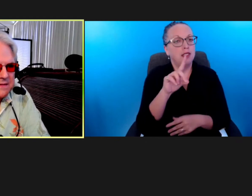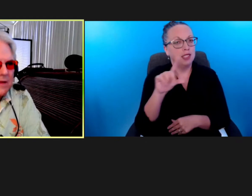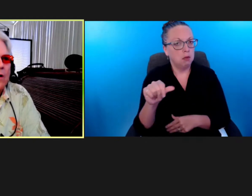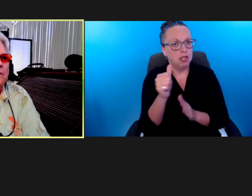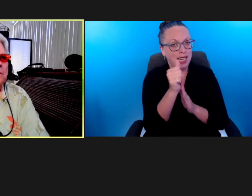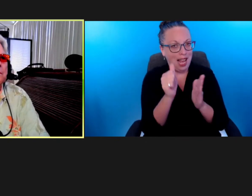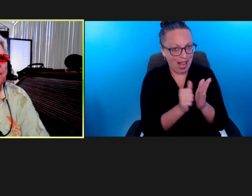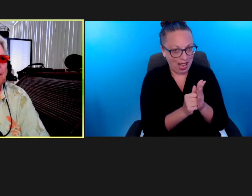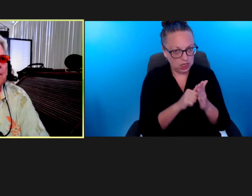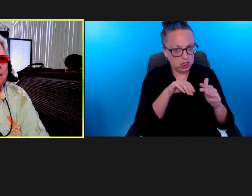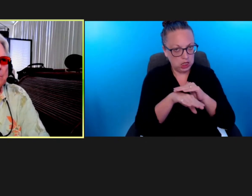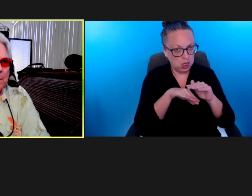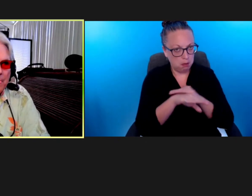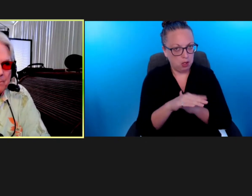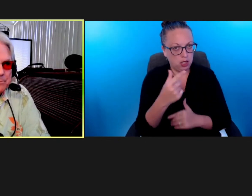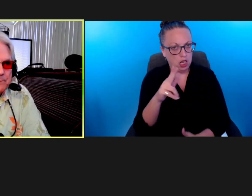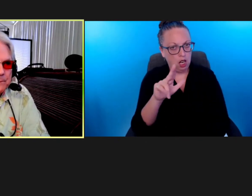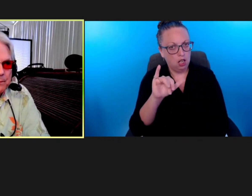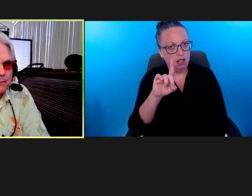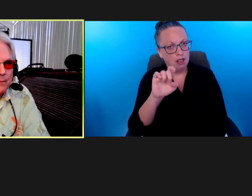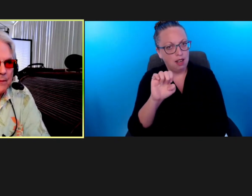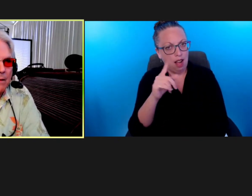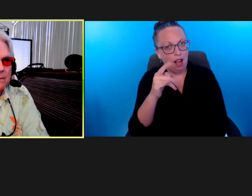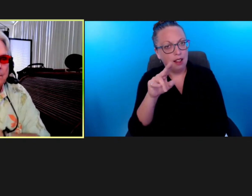Guidelines, although they are not.